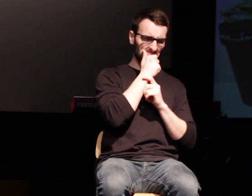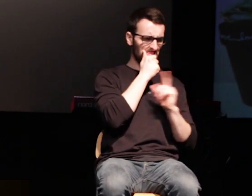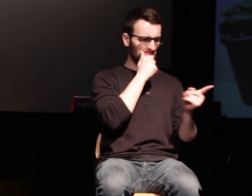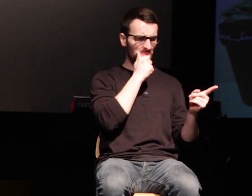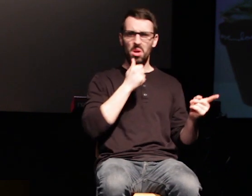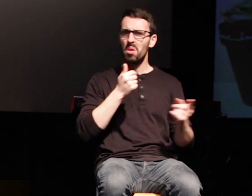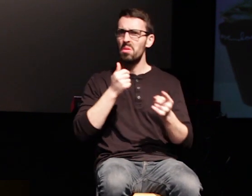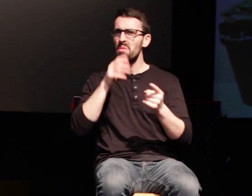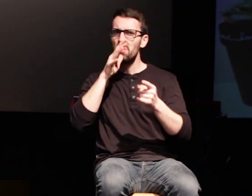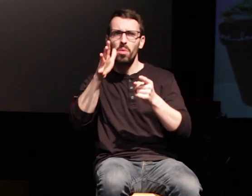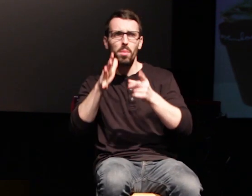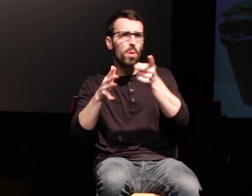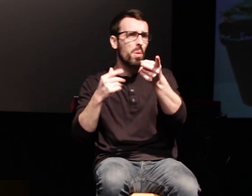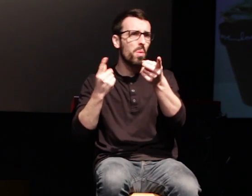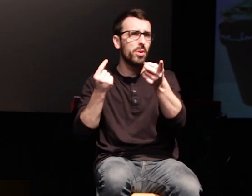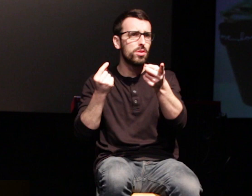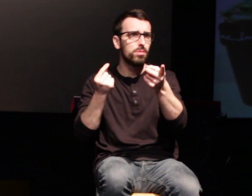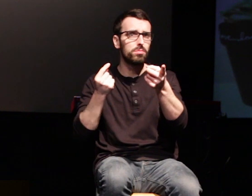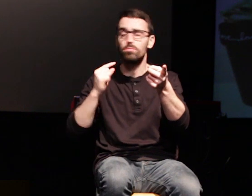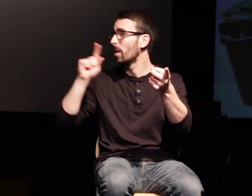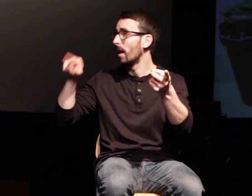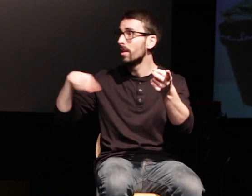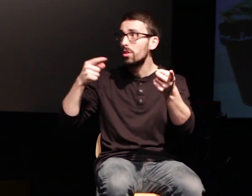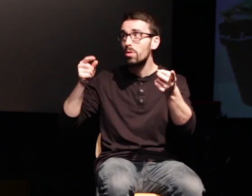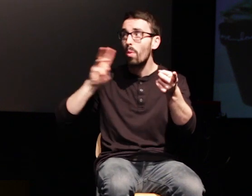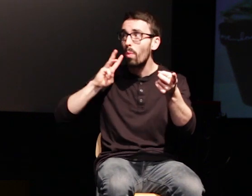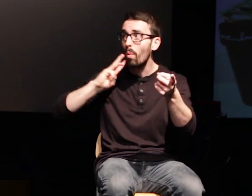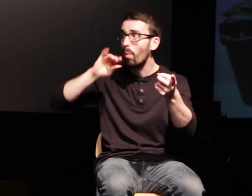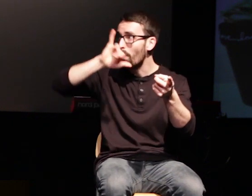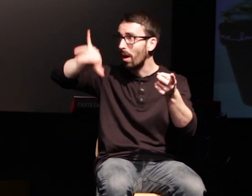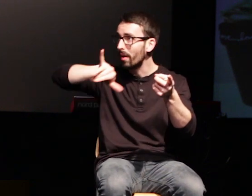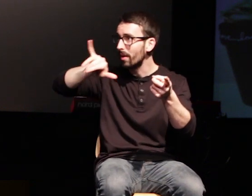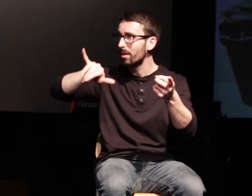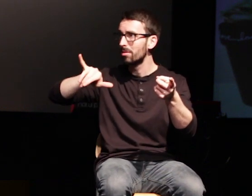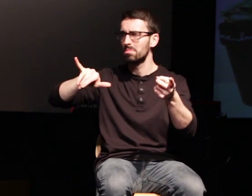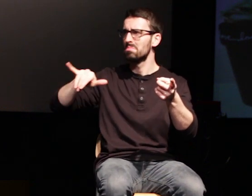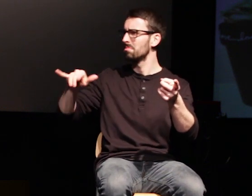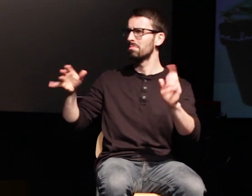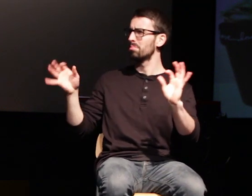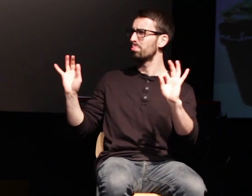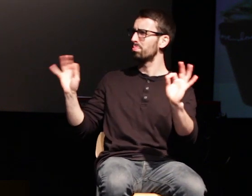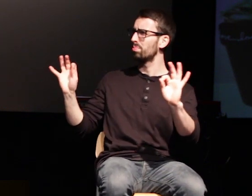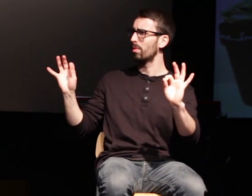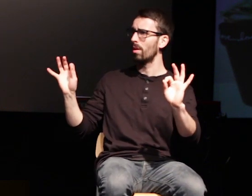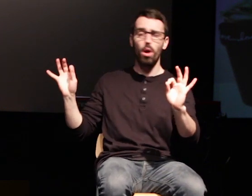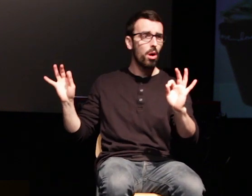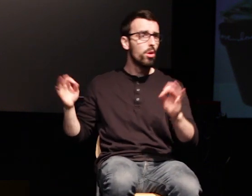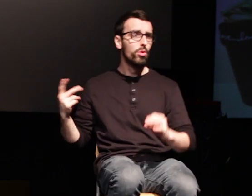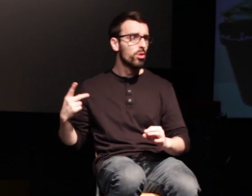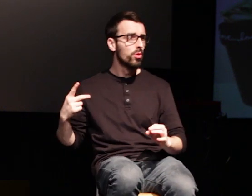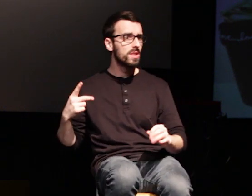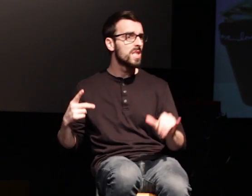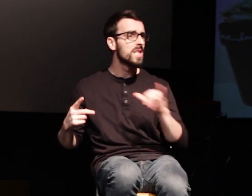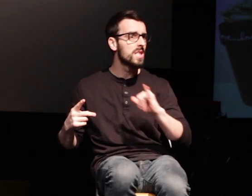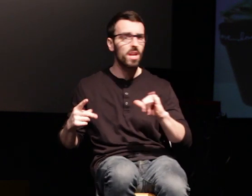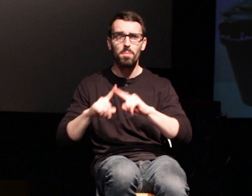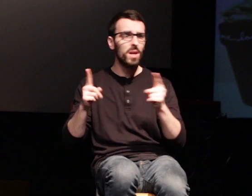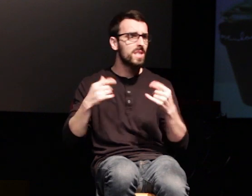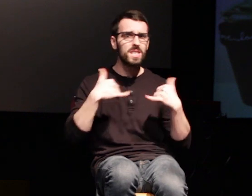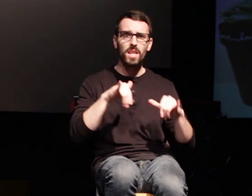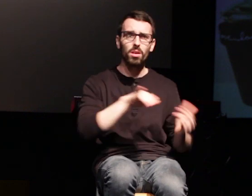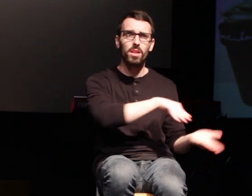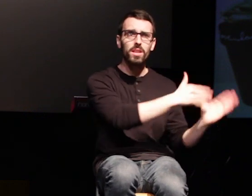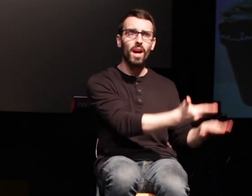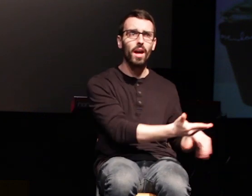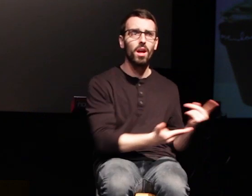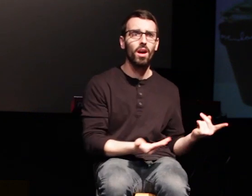do? She's like, I just watered it. Like it was no big deal to her. We're like, well, we do that too, but it dies. And so anyway, this thing